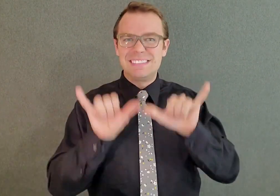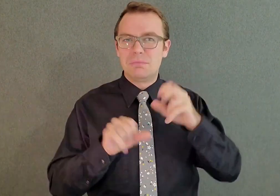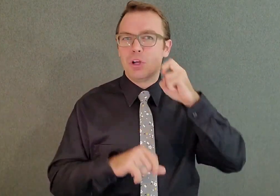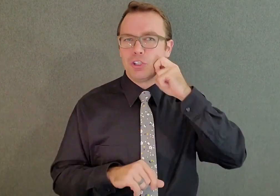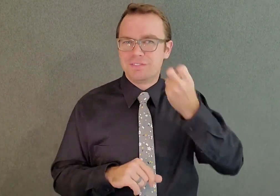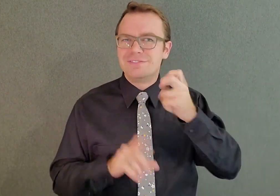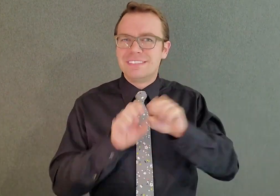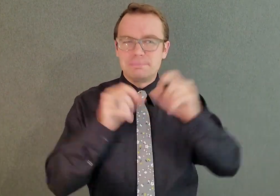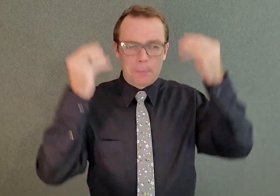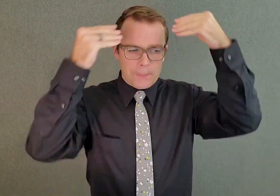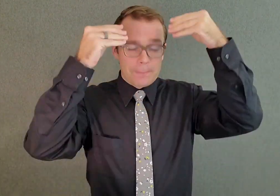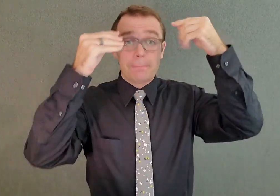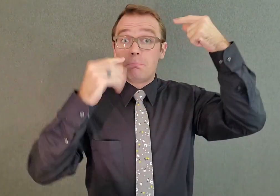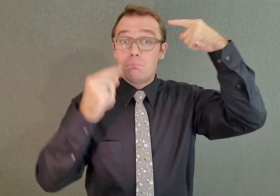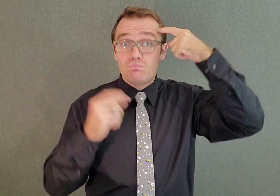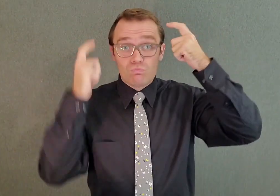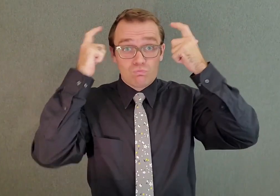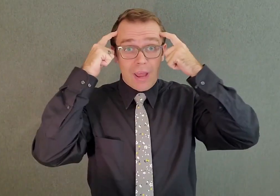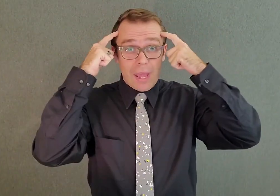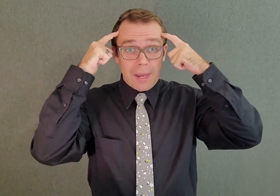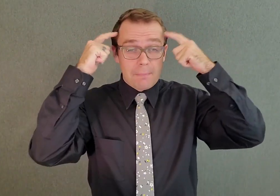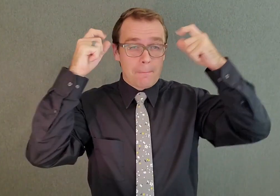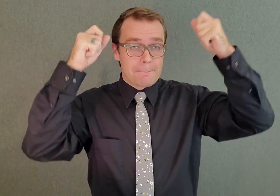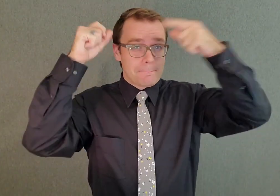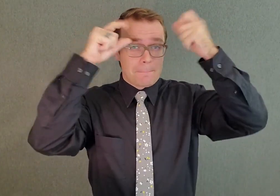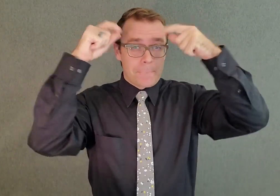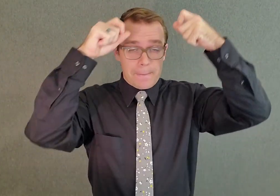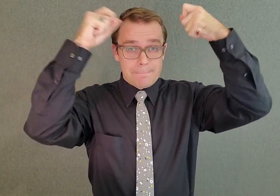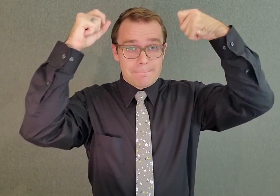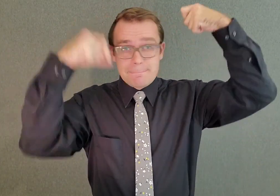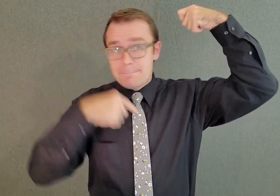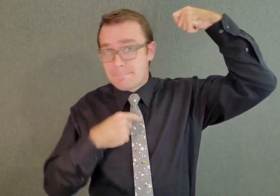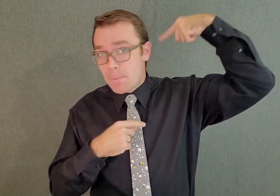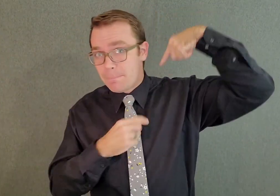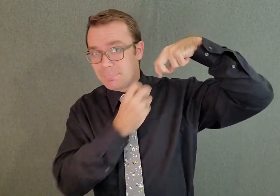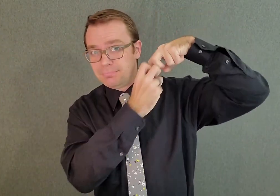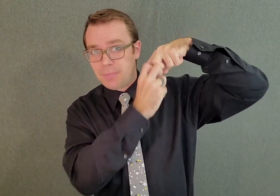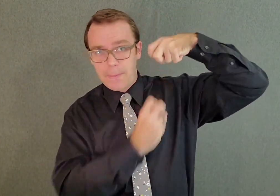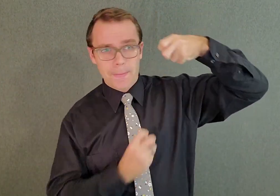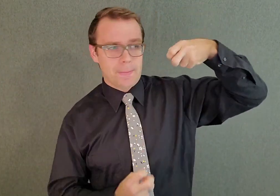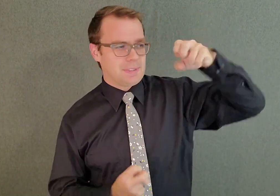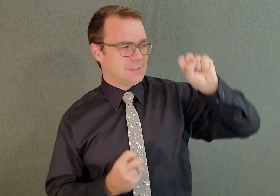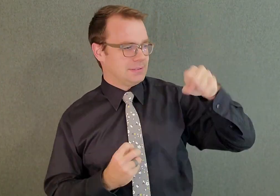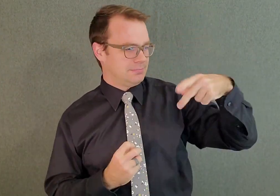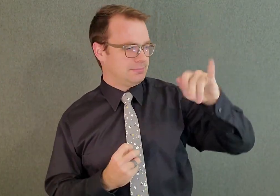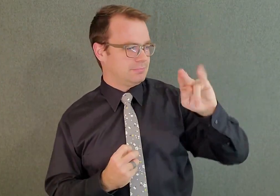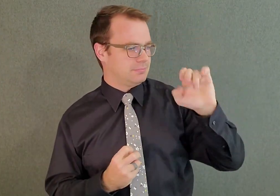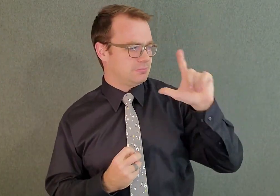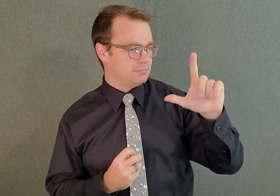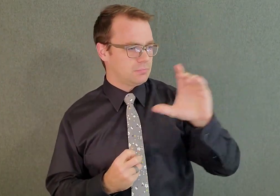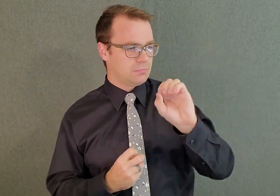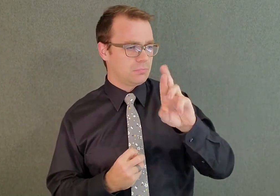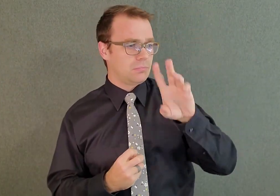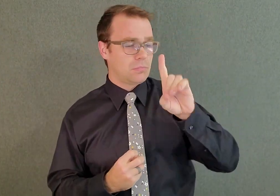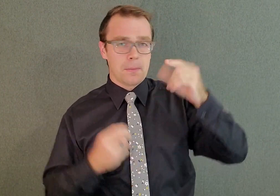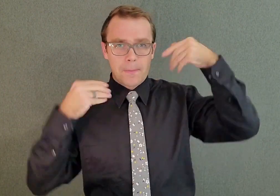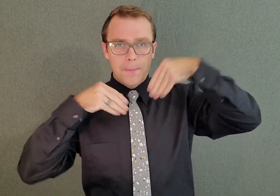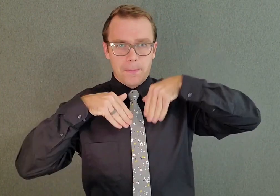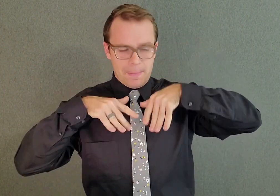master system of the body. Signals flow from the brain down the spinal cord and exit through the nerves, giving life to every